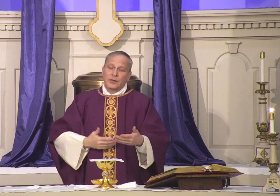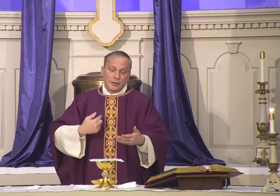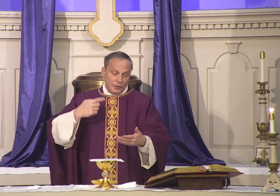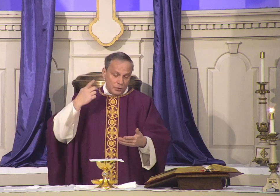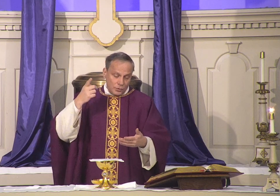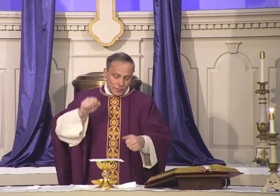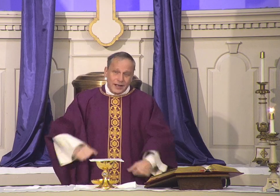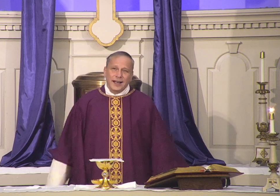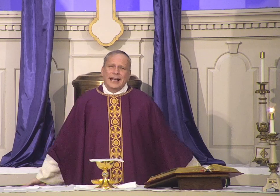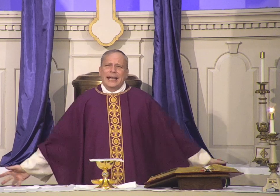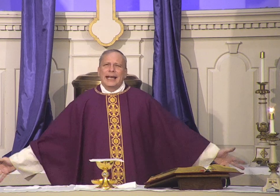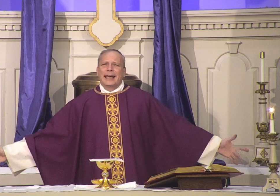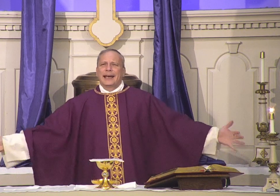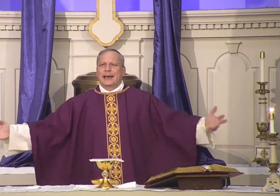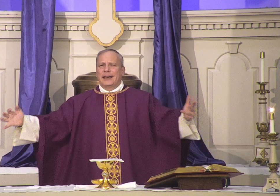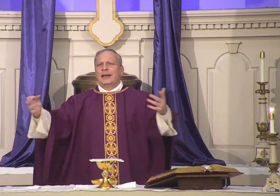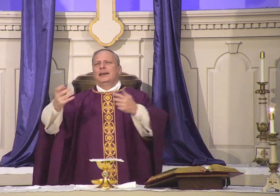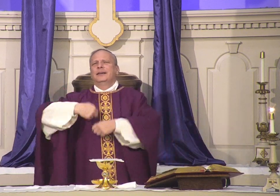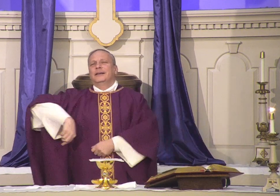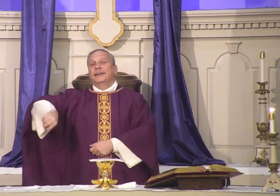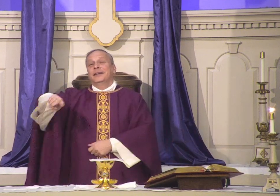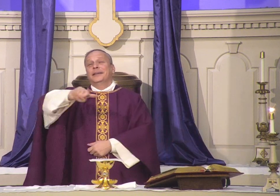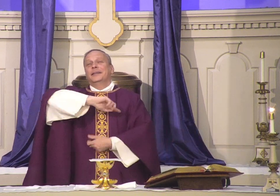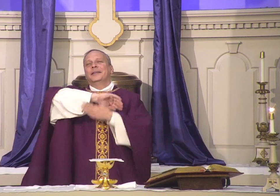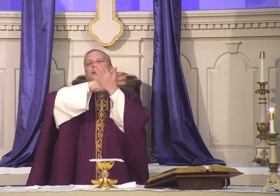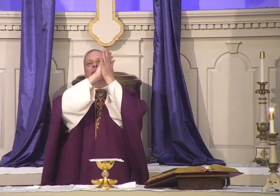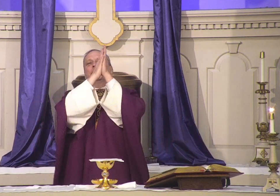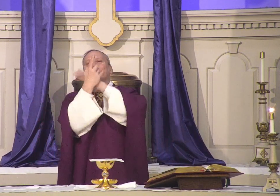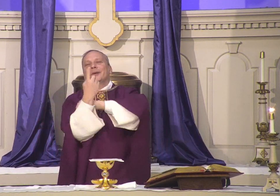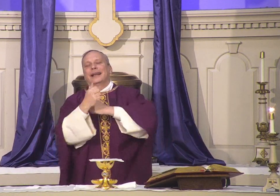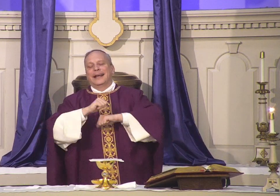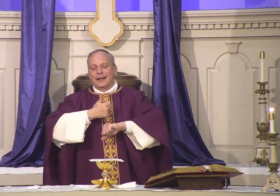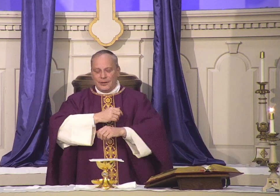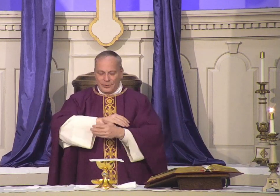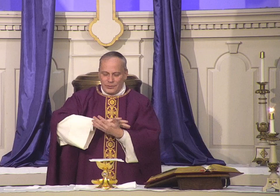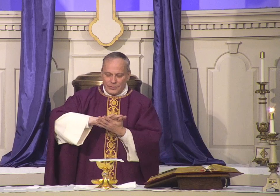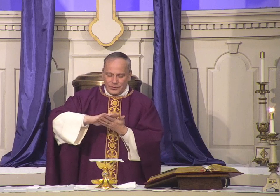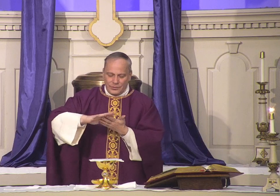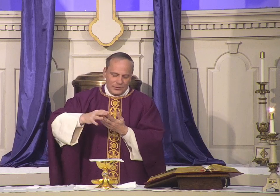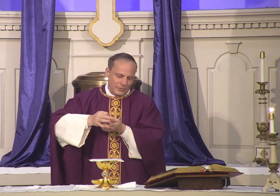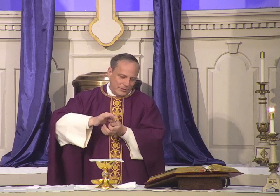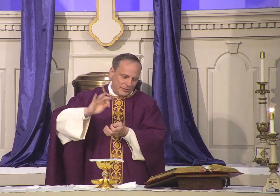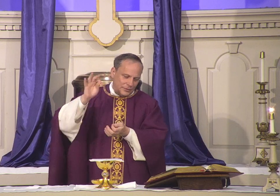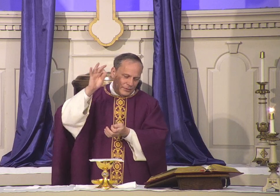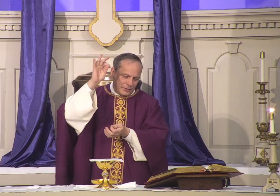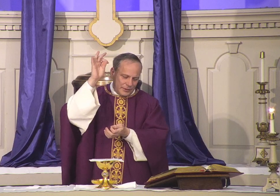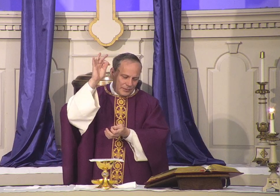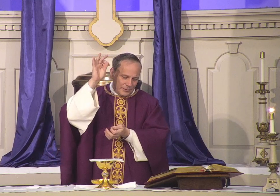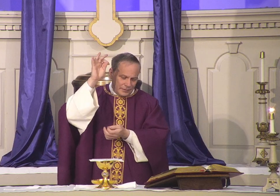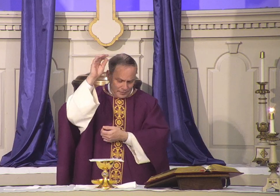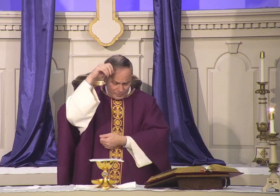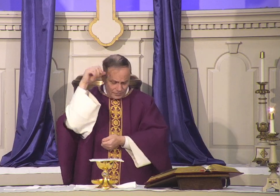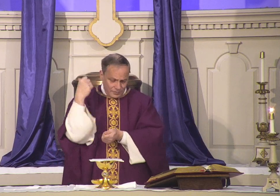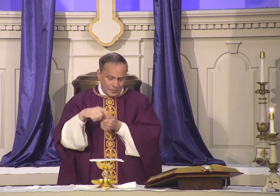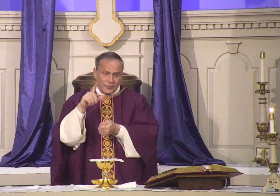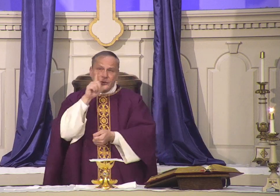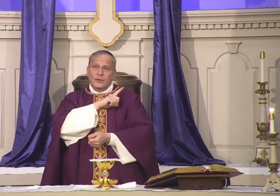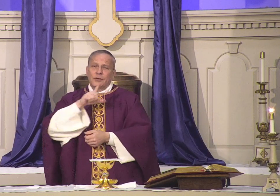that, partaking of the body and blood of Christ, we may be gathered into one, by the Holy Spirit.